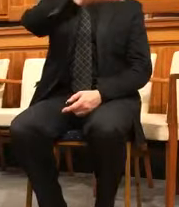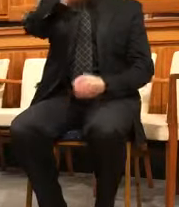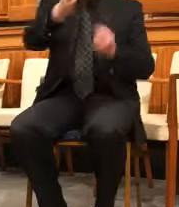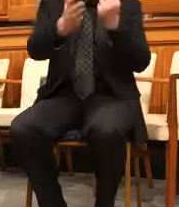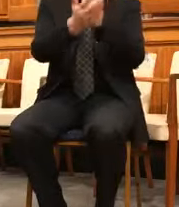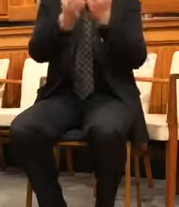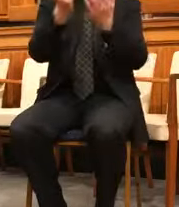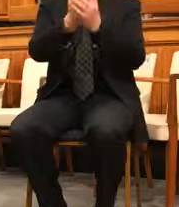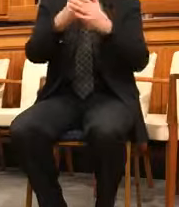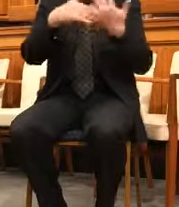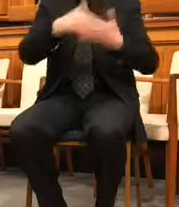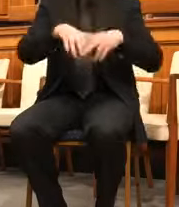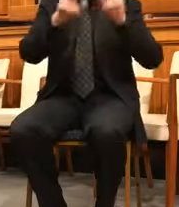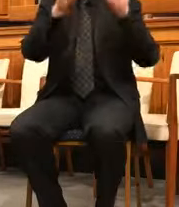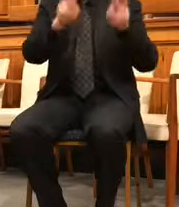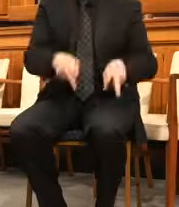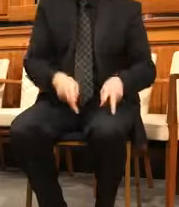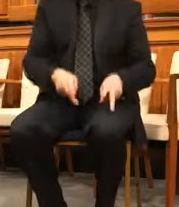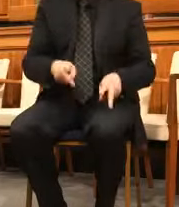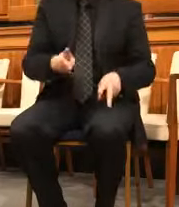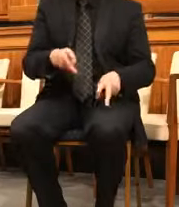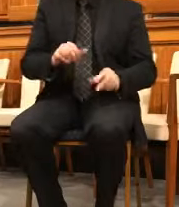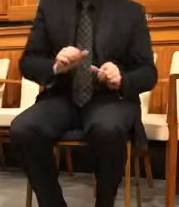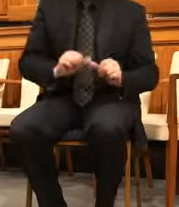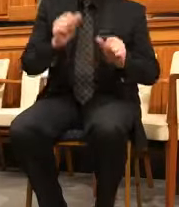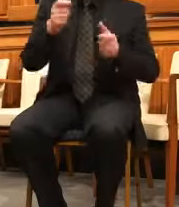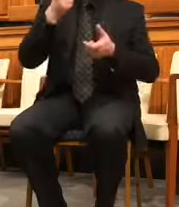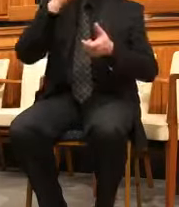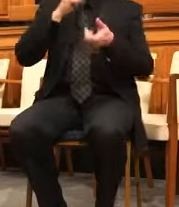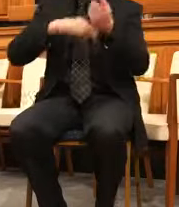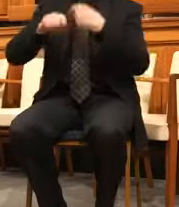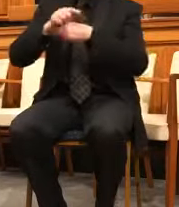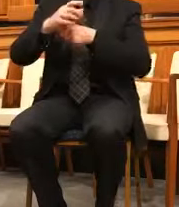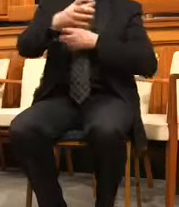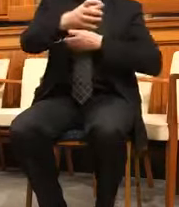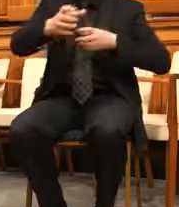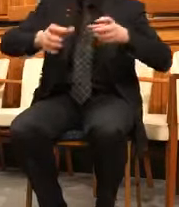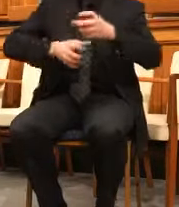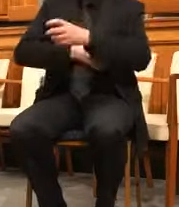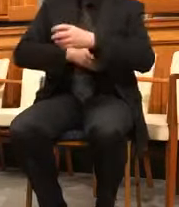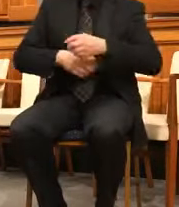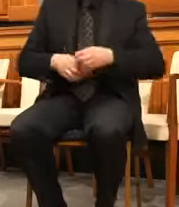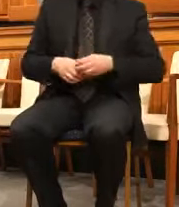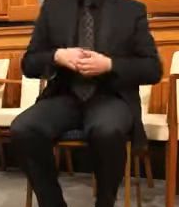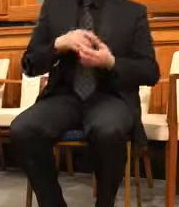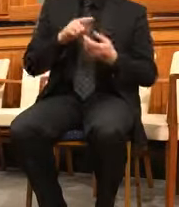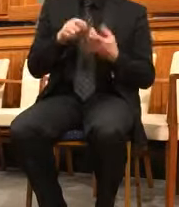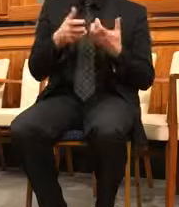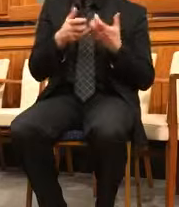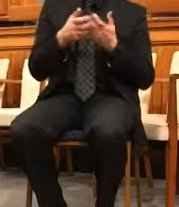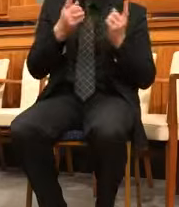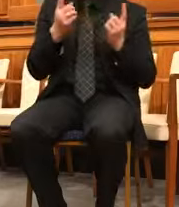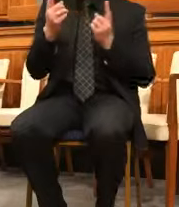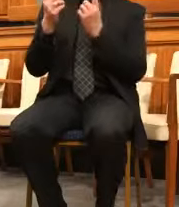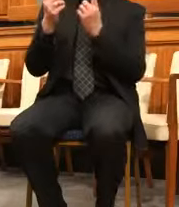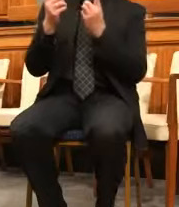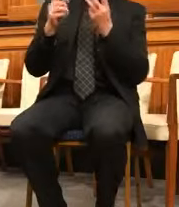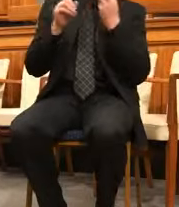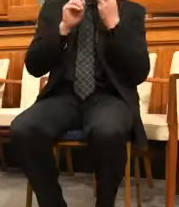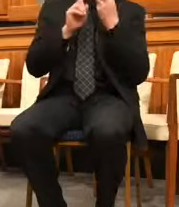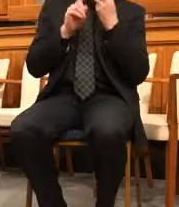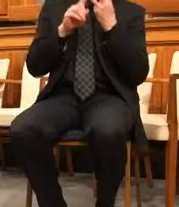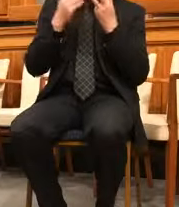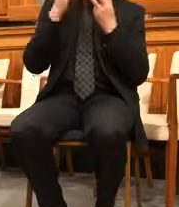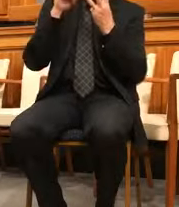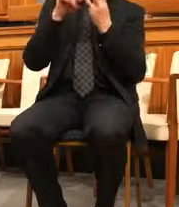people, all who become by the enabling of the Holy Spirit also, bless us now, look upon